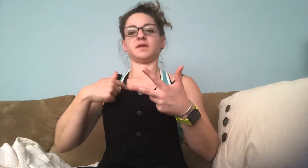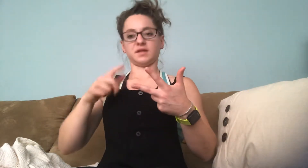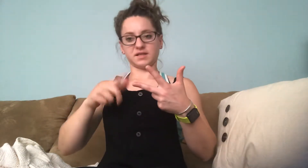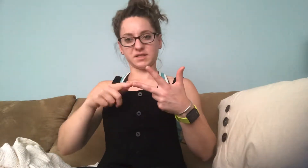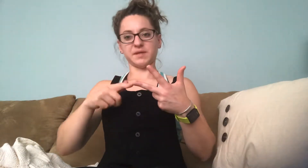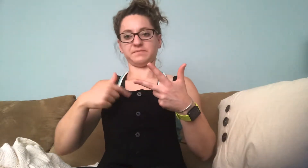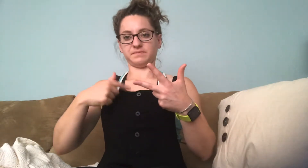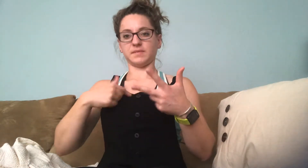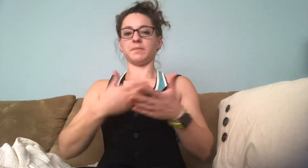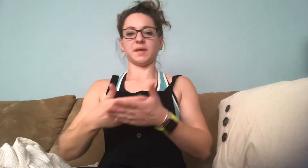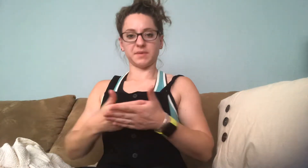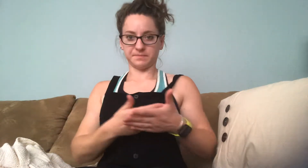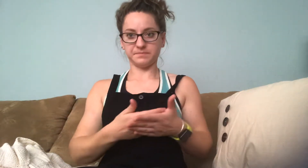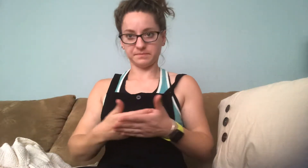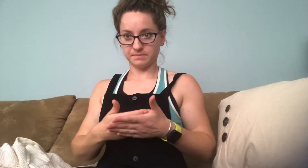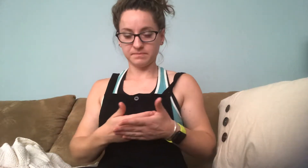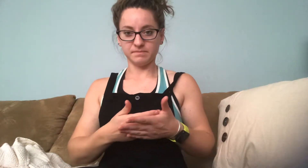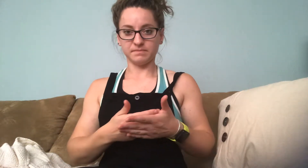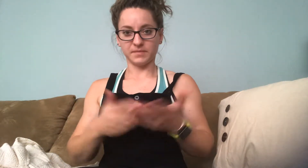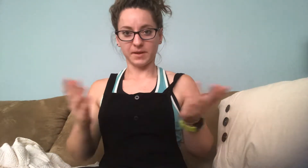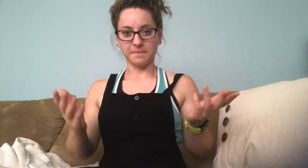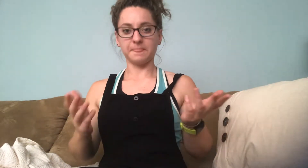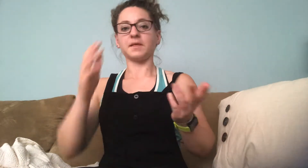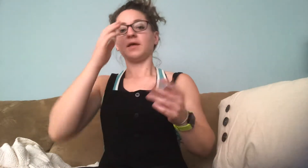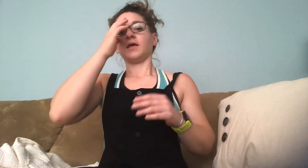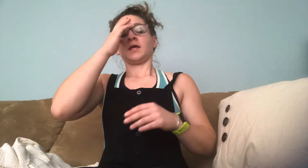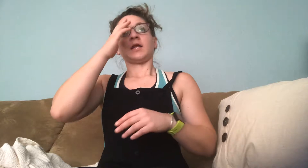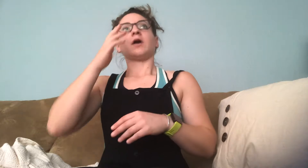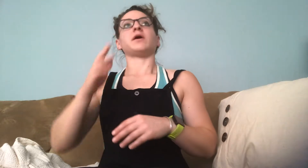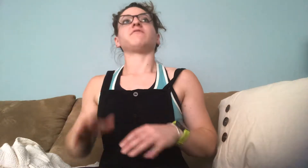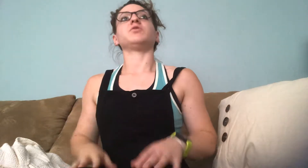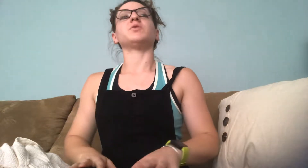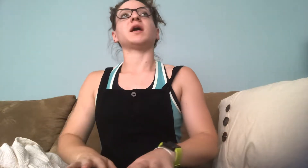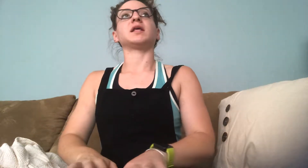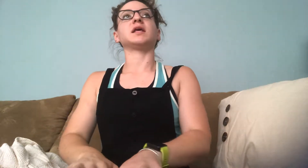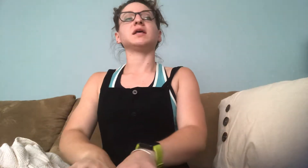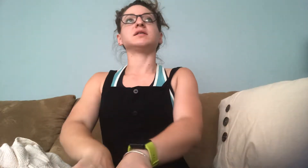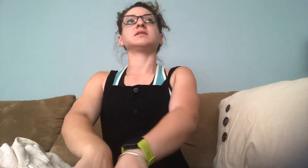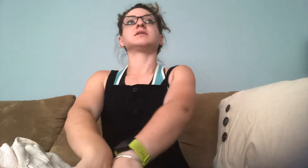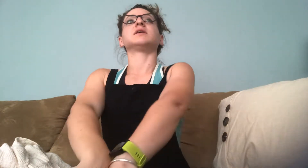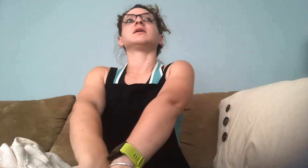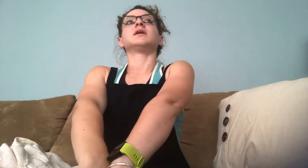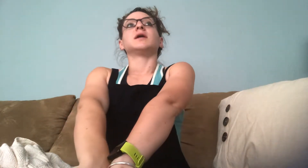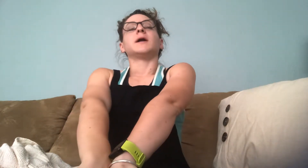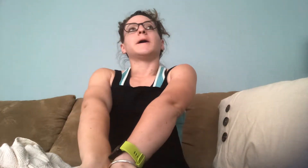And then I'd say me. I'm baby. Okay? Now, if you had kids,